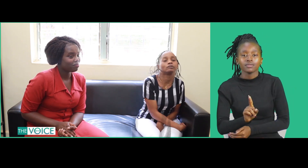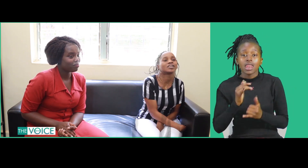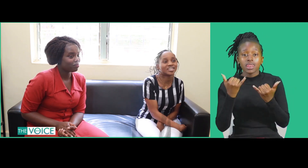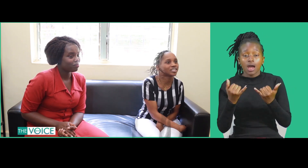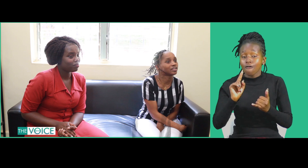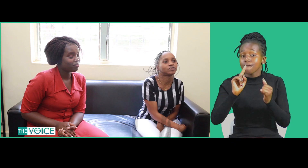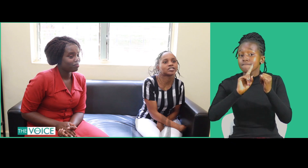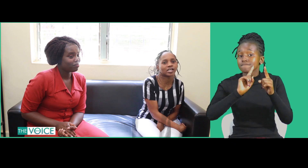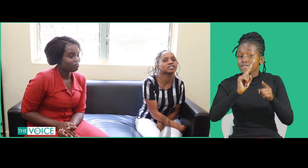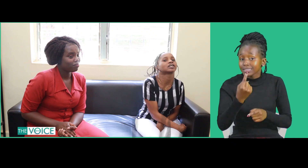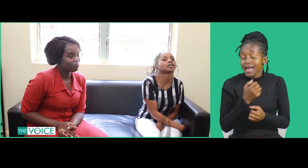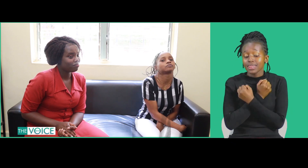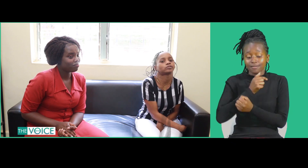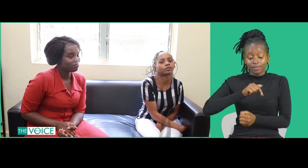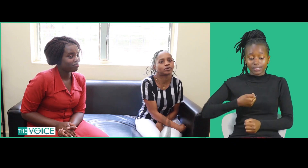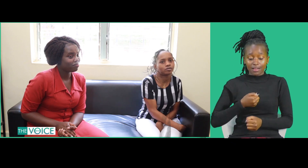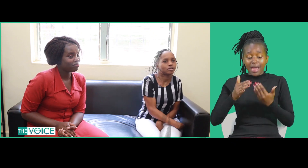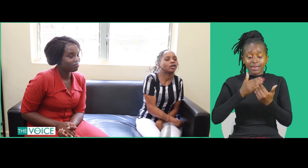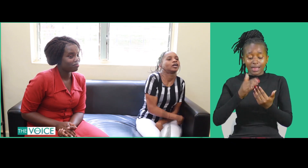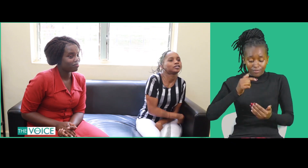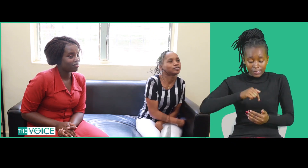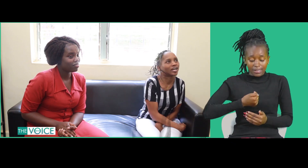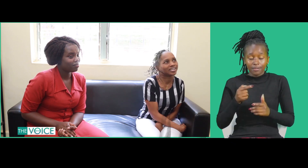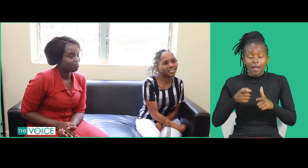with each and every talent that comes your way.